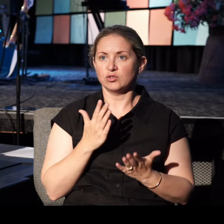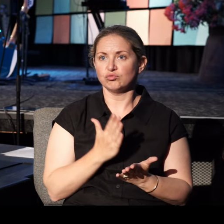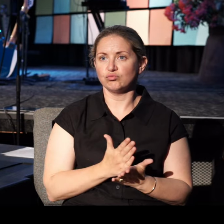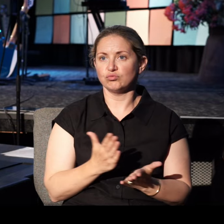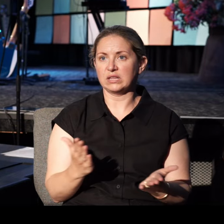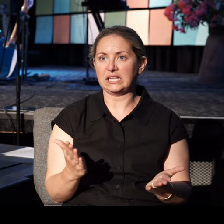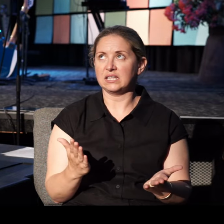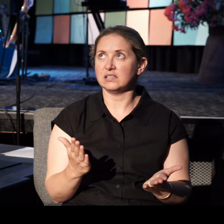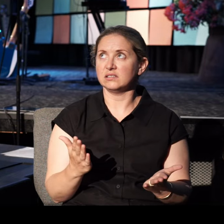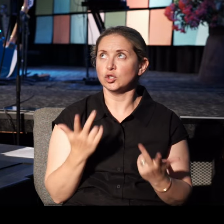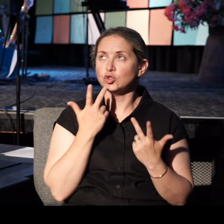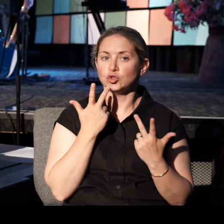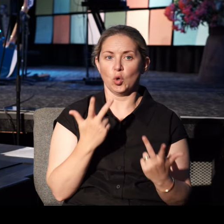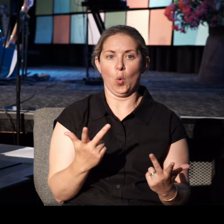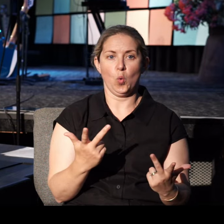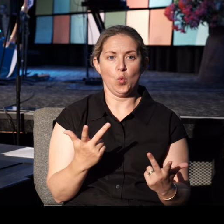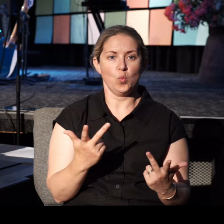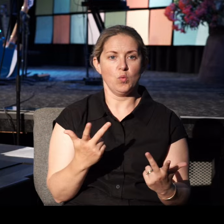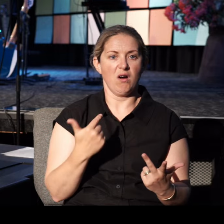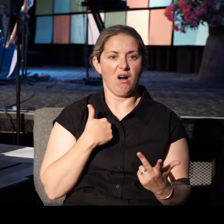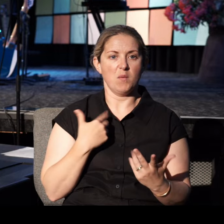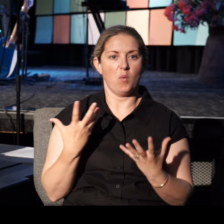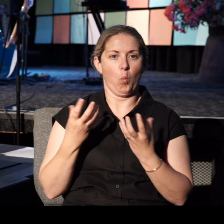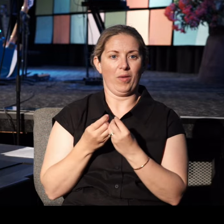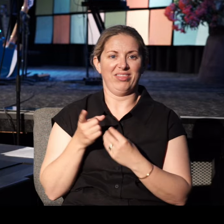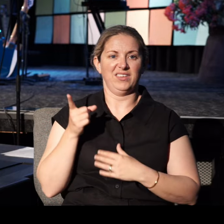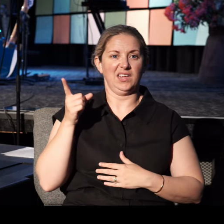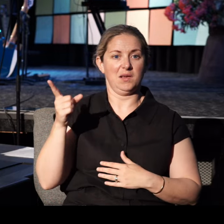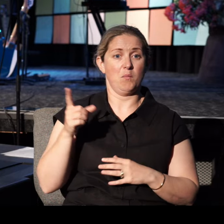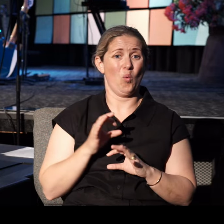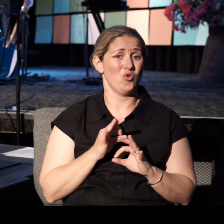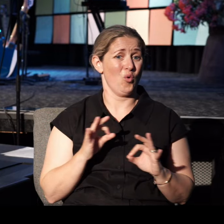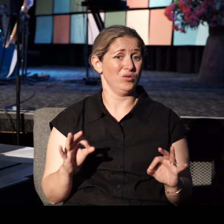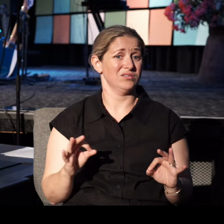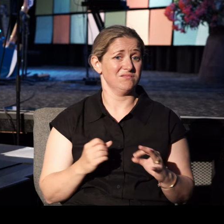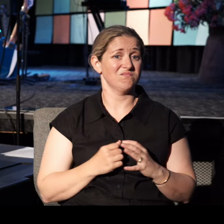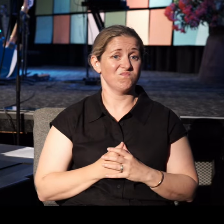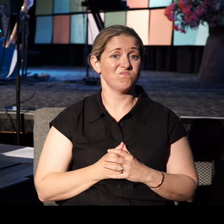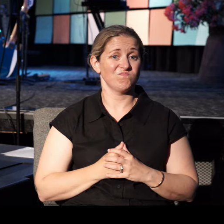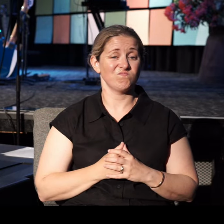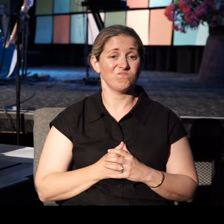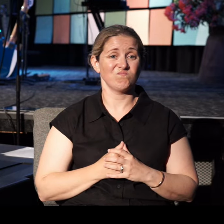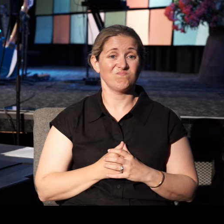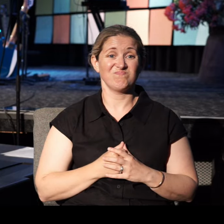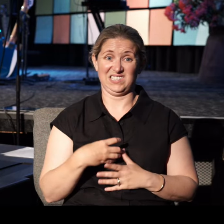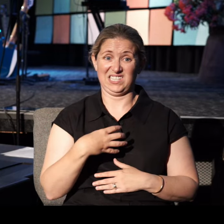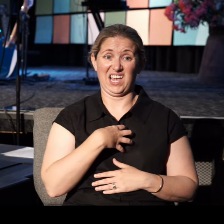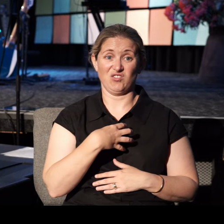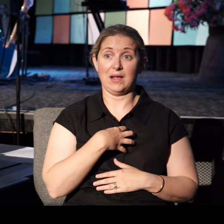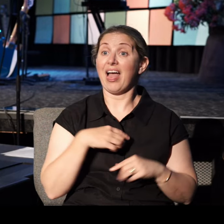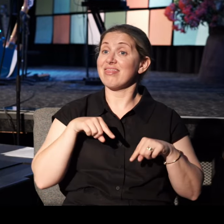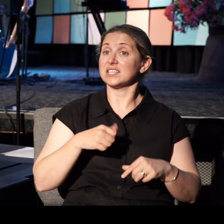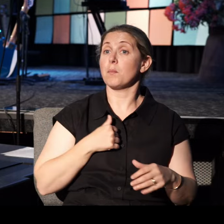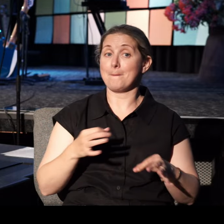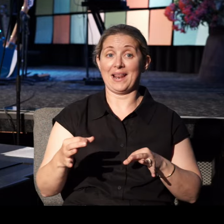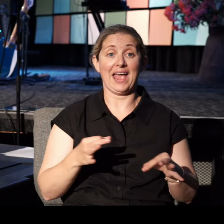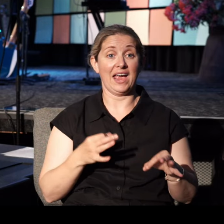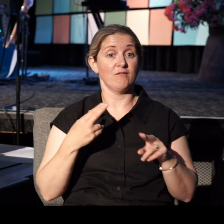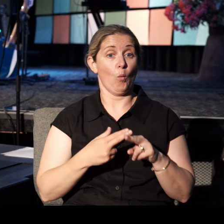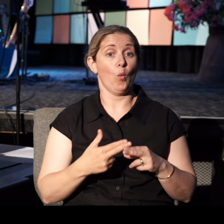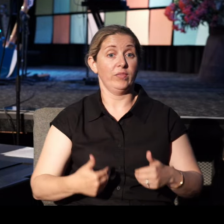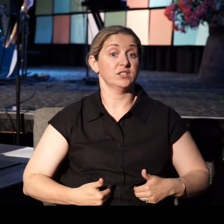a child of God or not. And here's where it becomes fierce. And this is our plan together this morning. What I want to do is